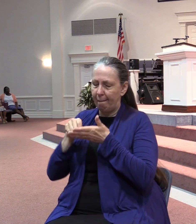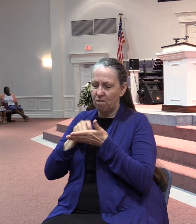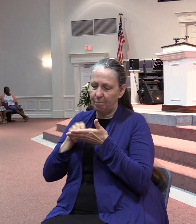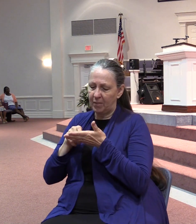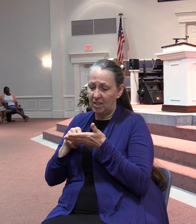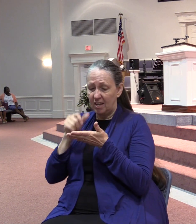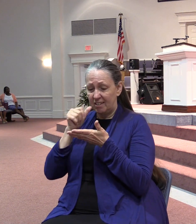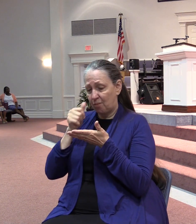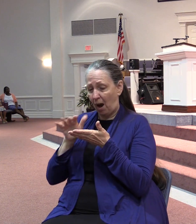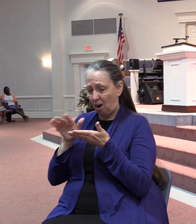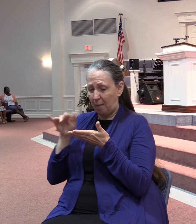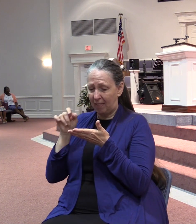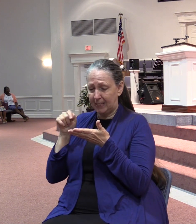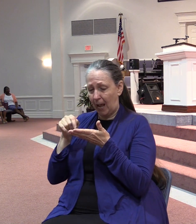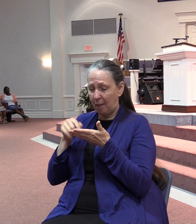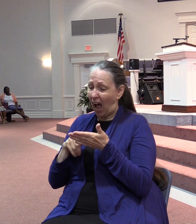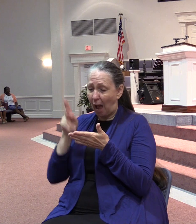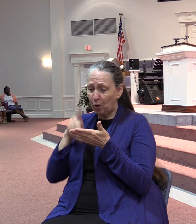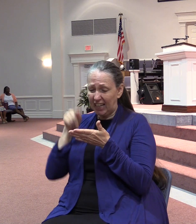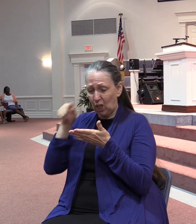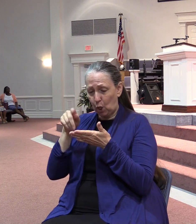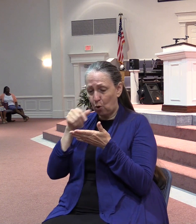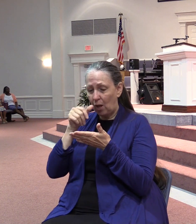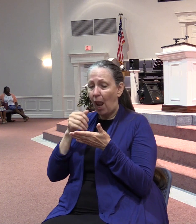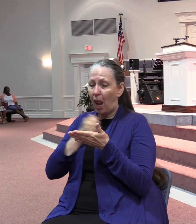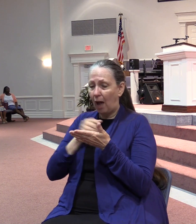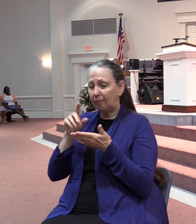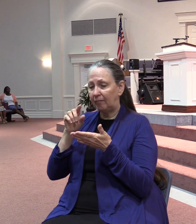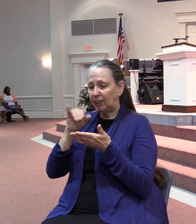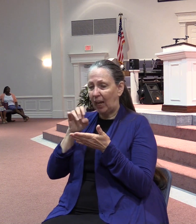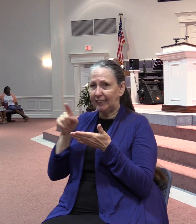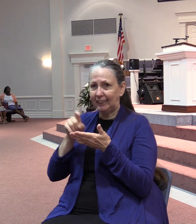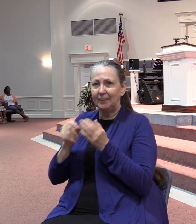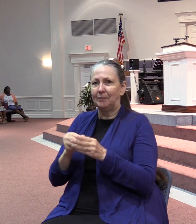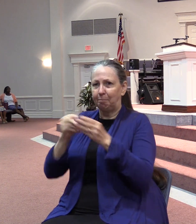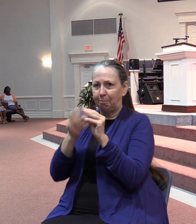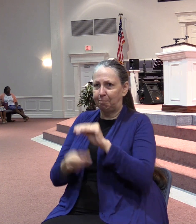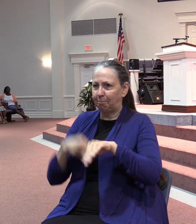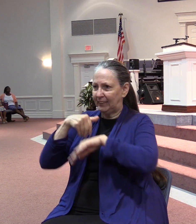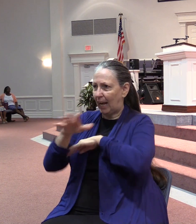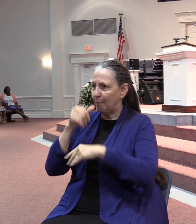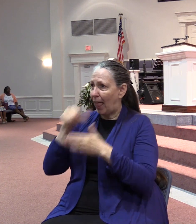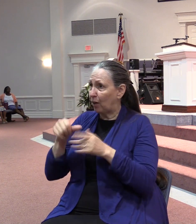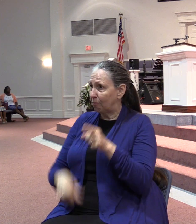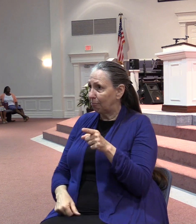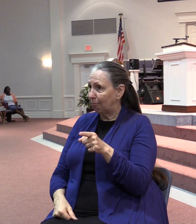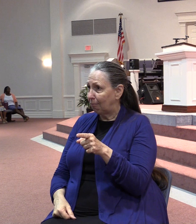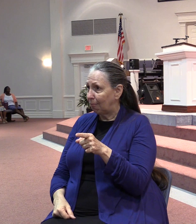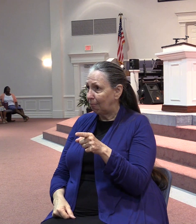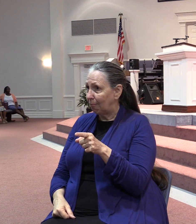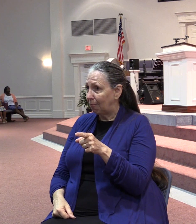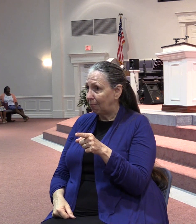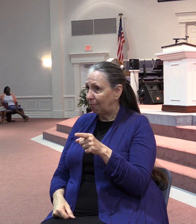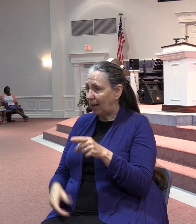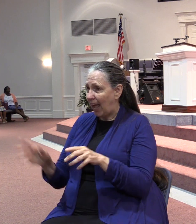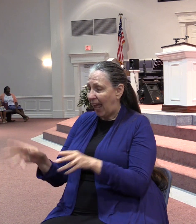And one woman did what 450 men could. With a word. And put him